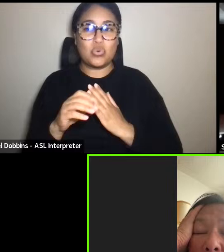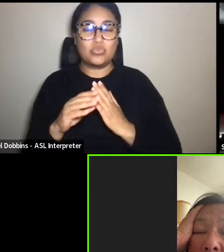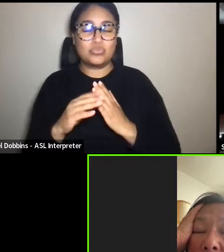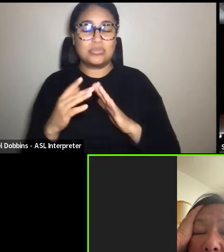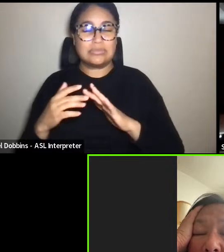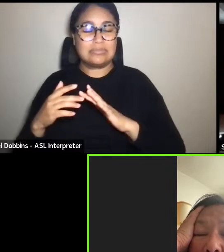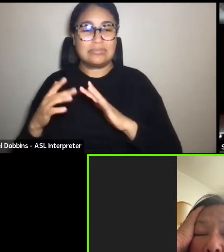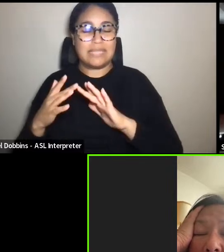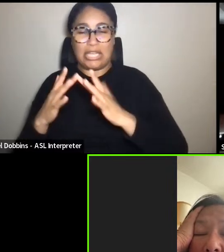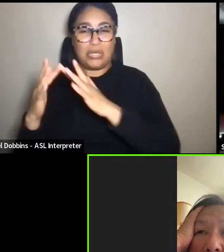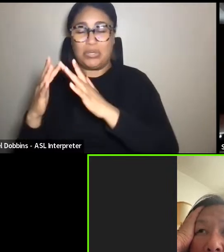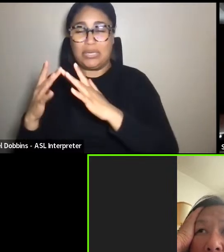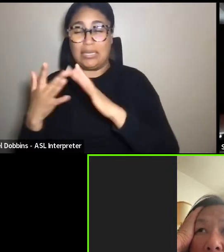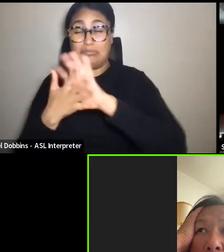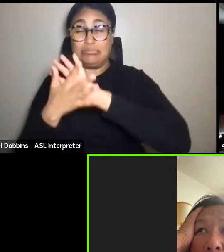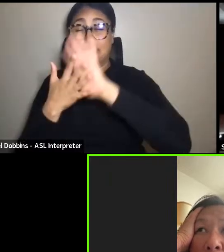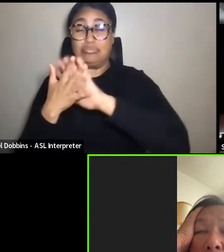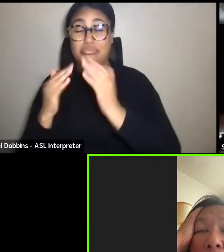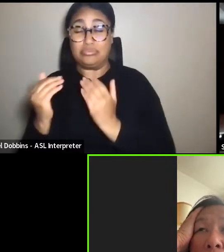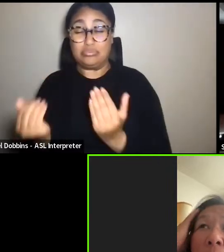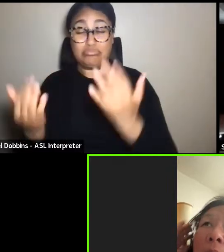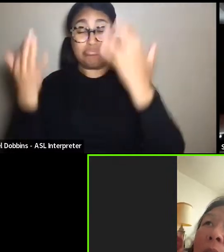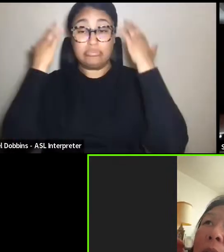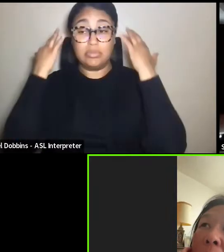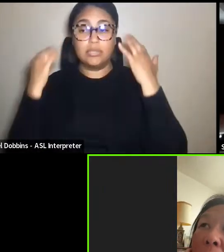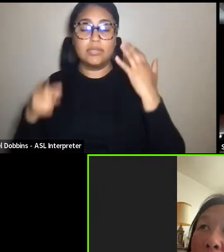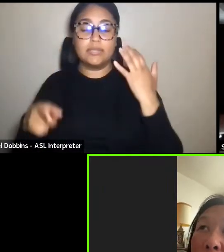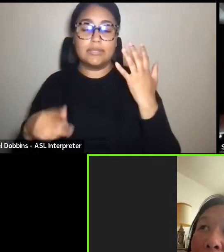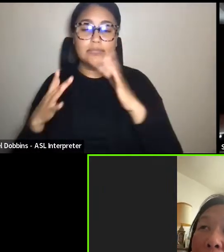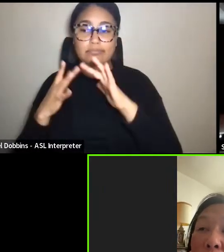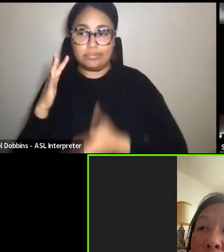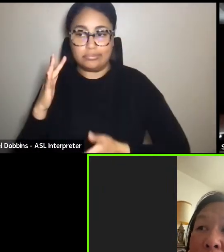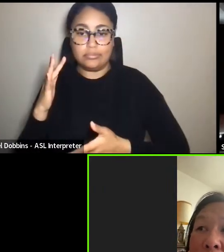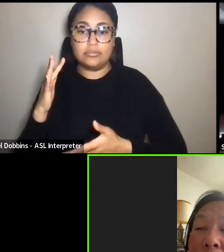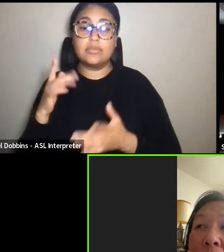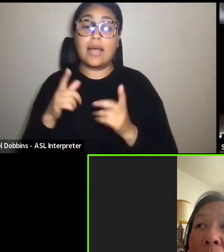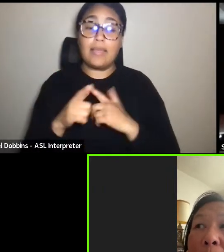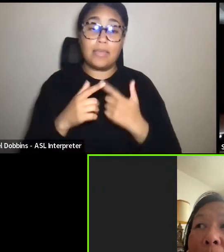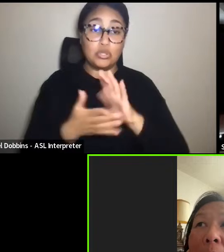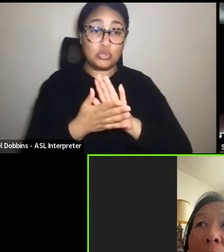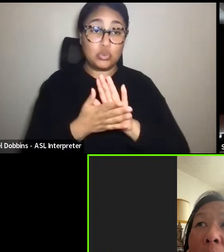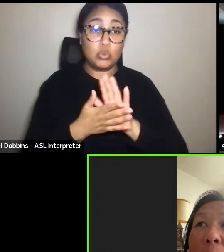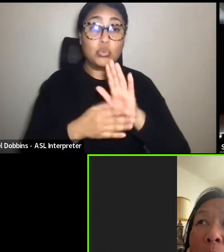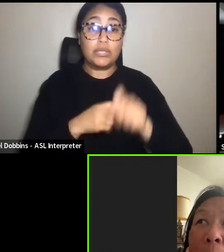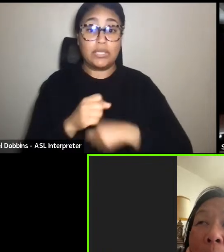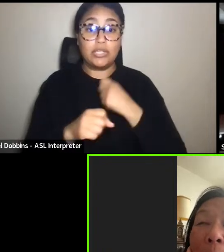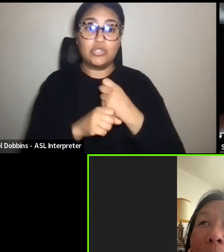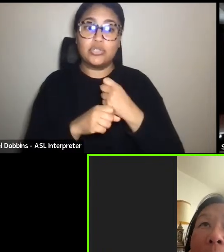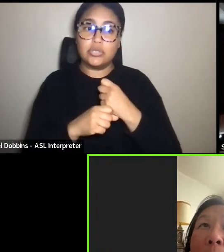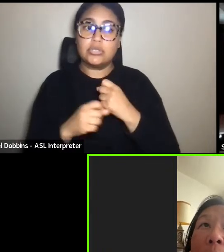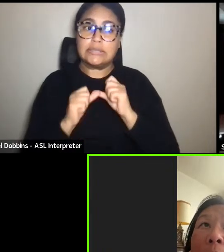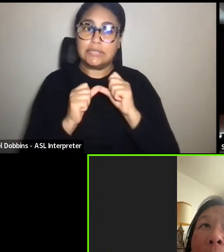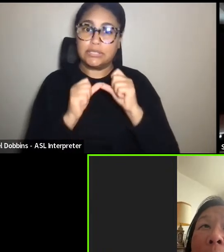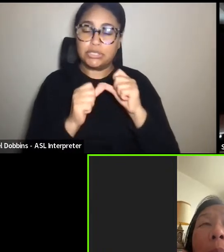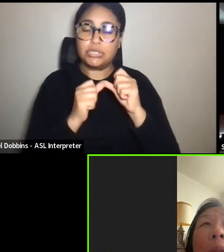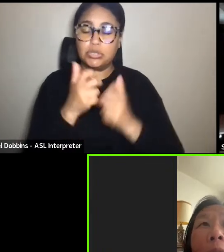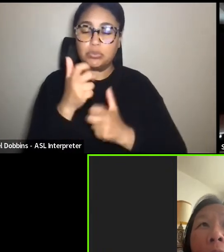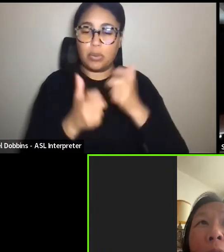So I really appreciated that, and then it also continued on throughout the school years. But I do agree that